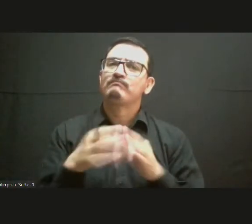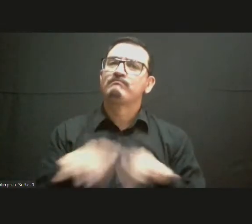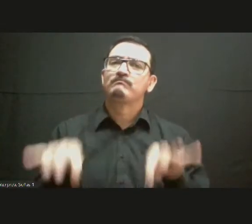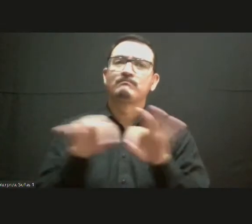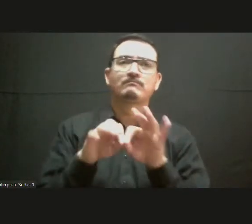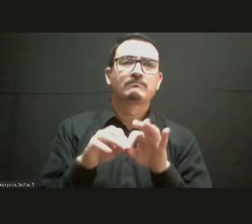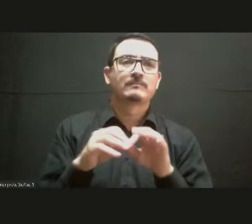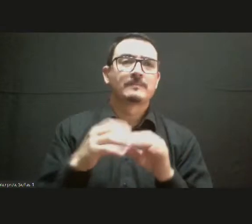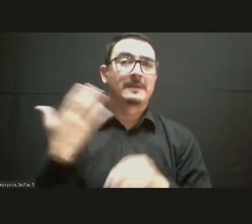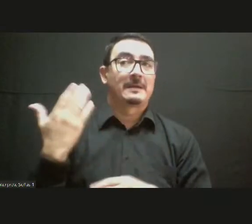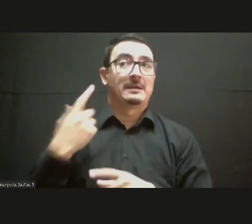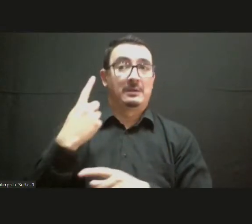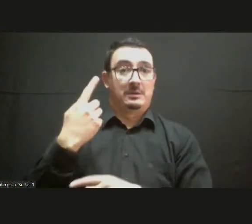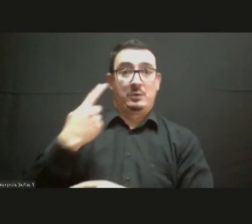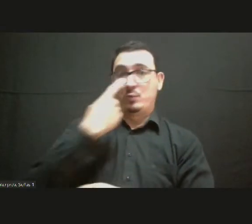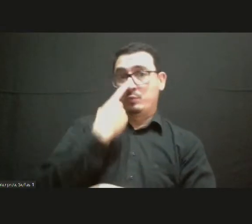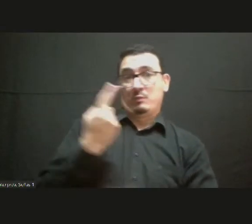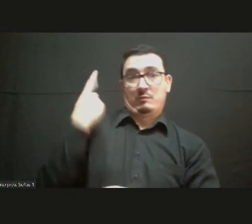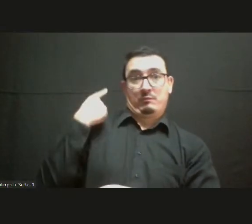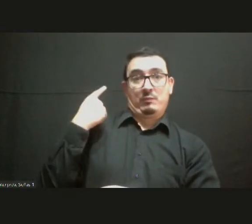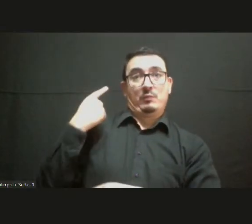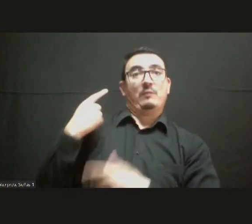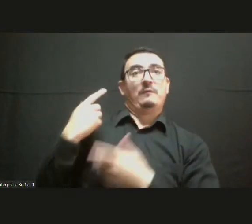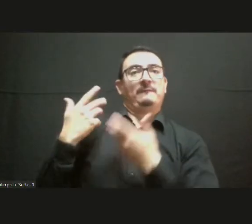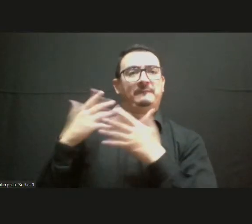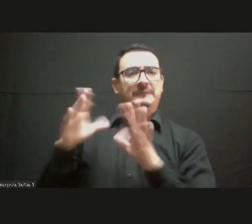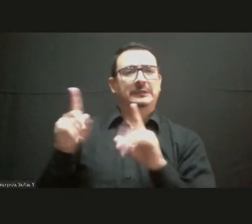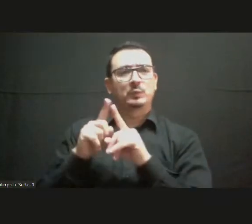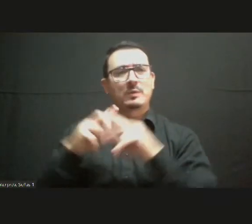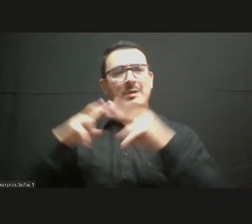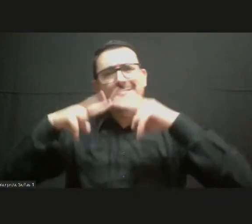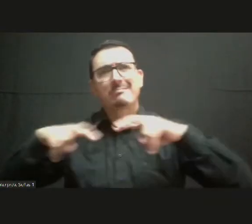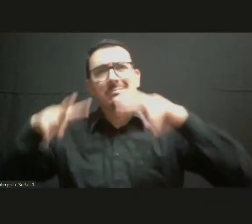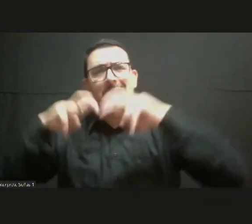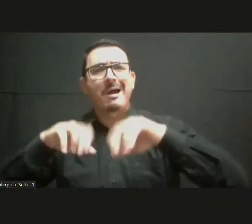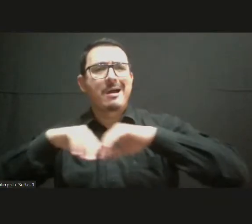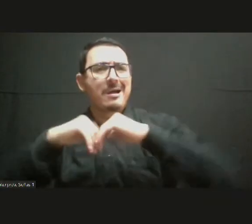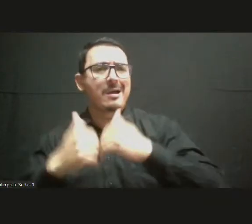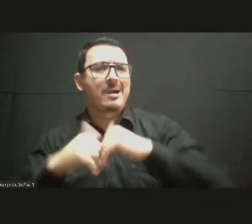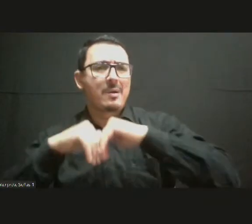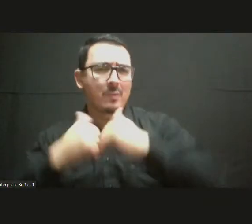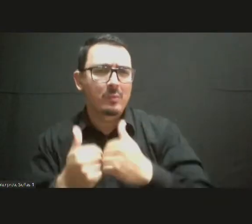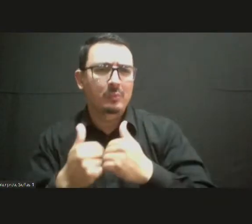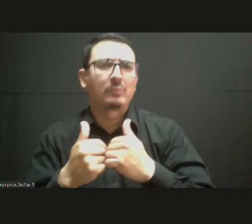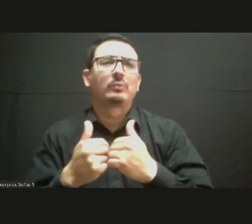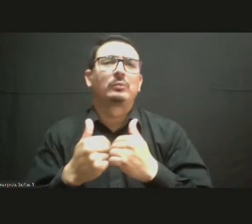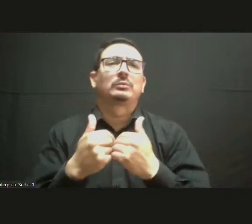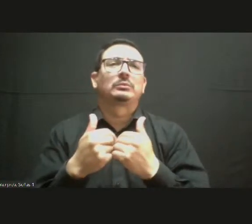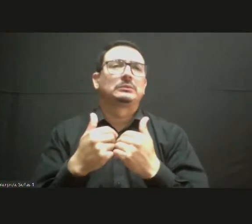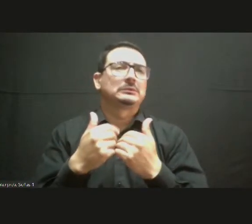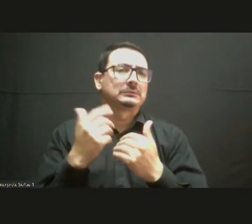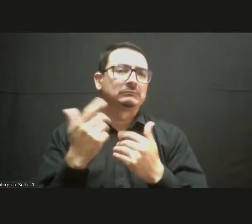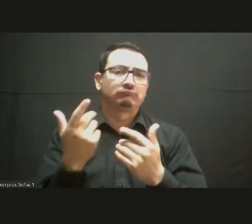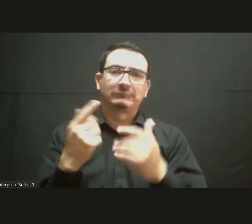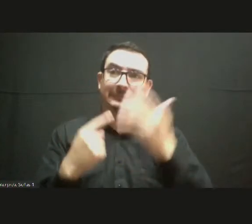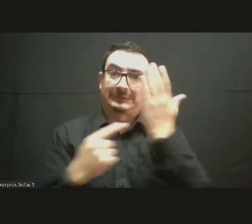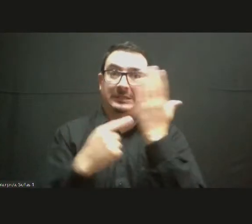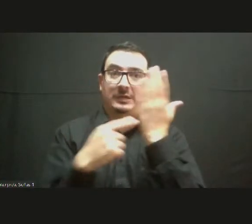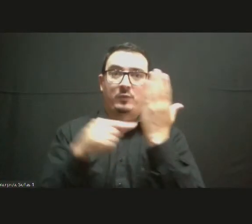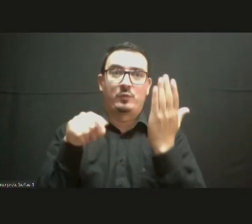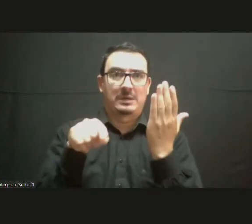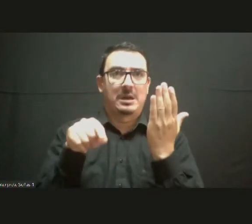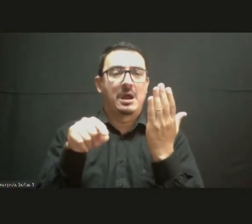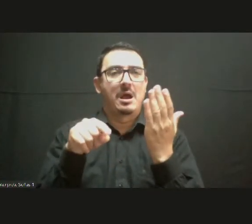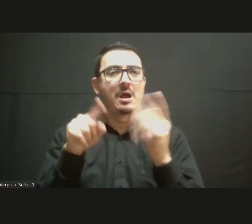to digitally transform the tourism sector? And we have focused on micro and SME, not only because the pandemic has